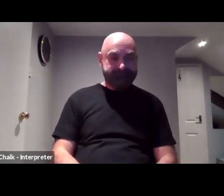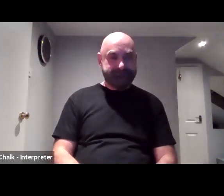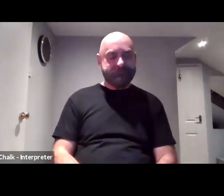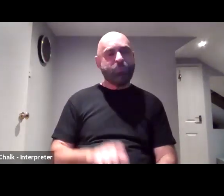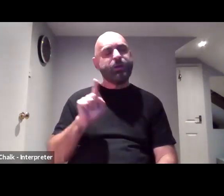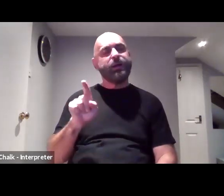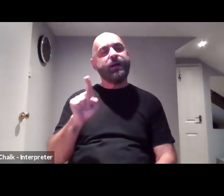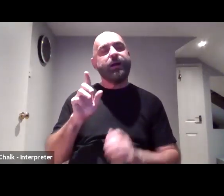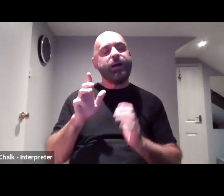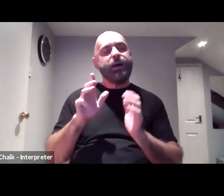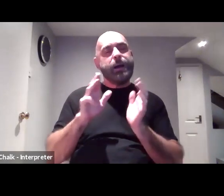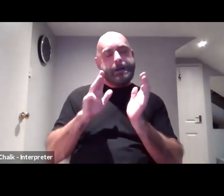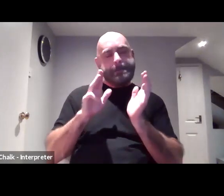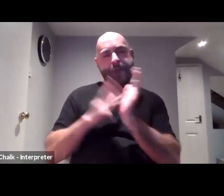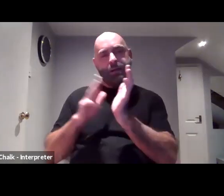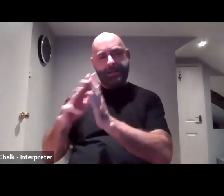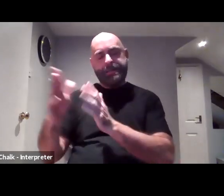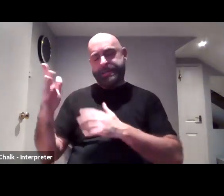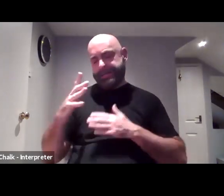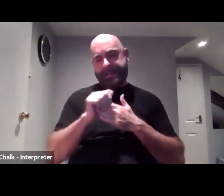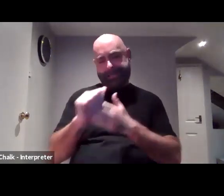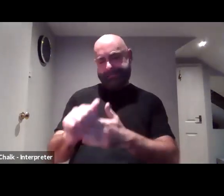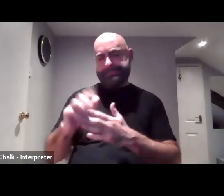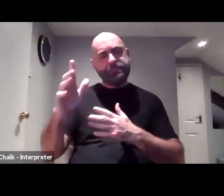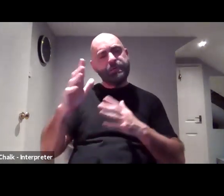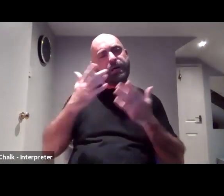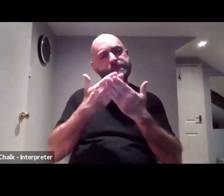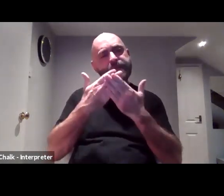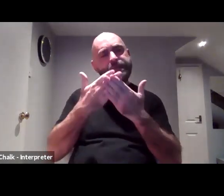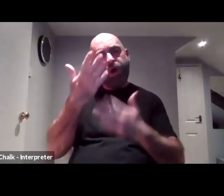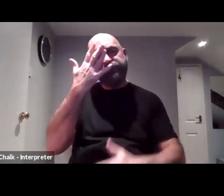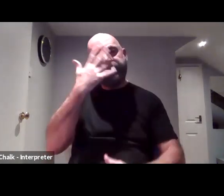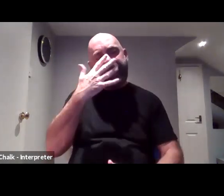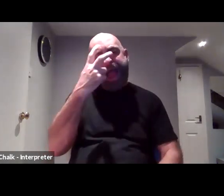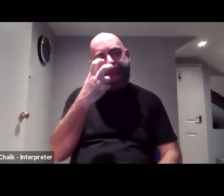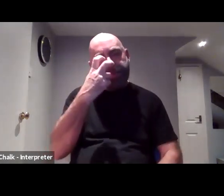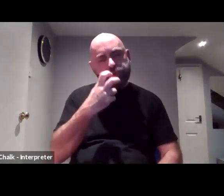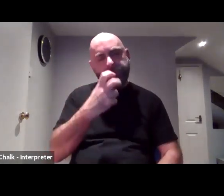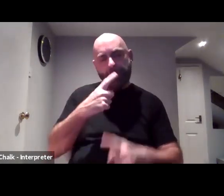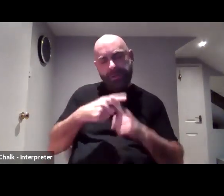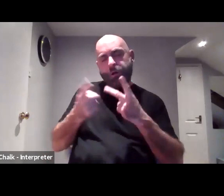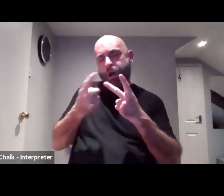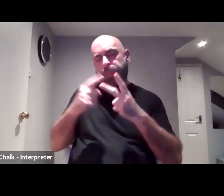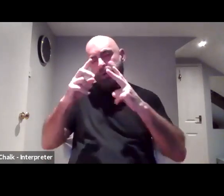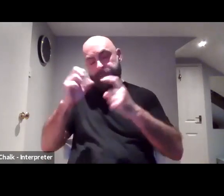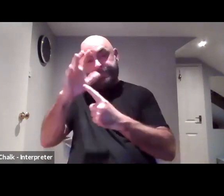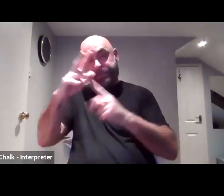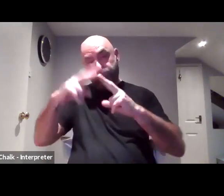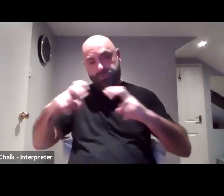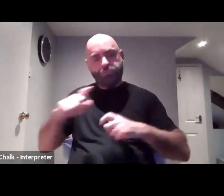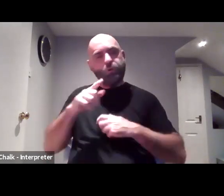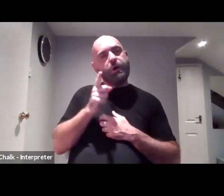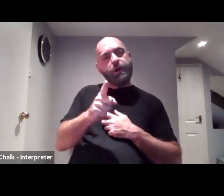He leads the English longitudinal study of aging and a number of other key research programs on the